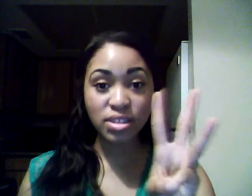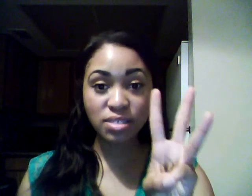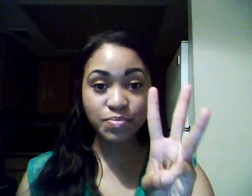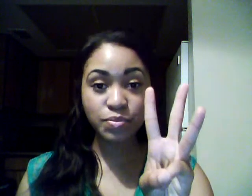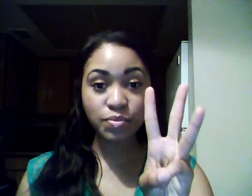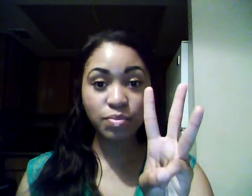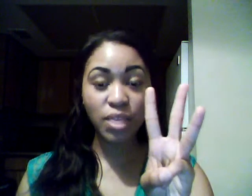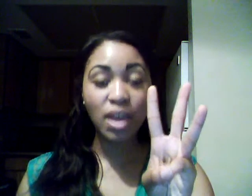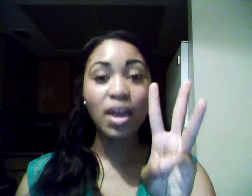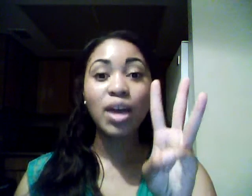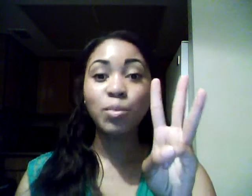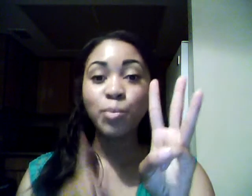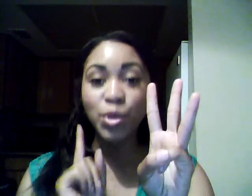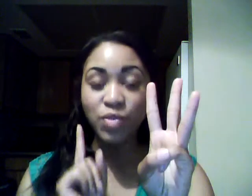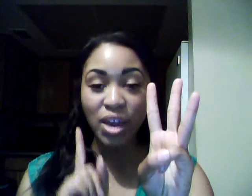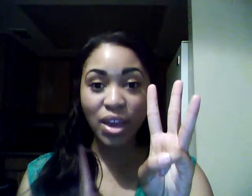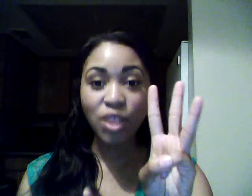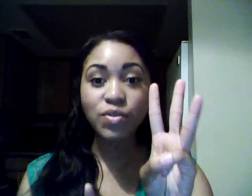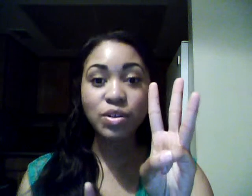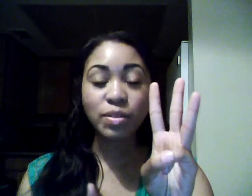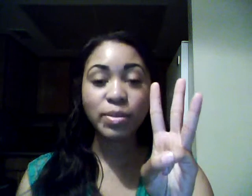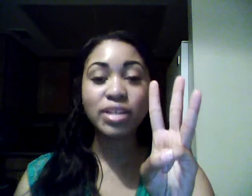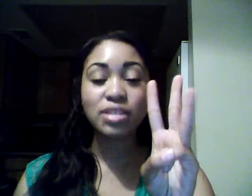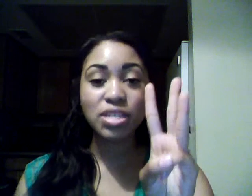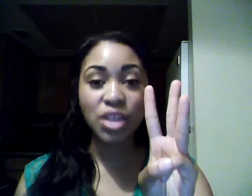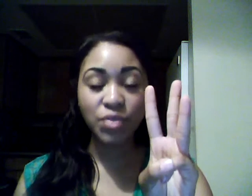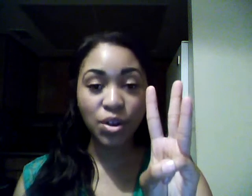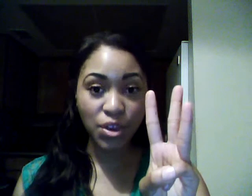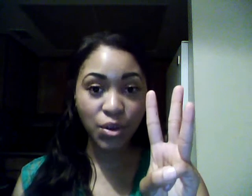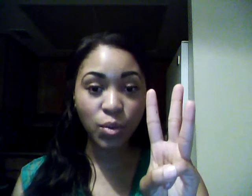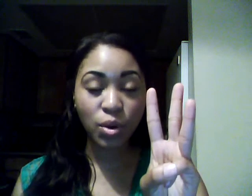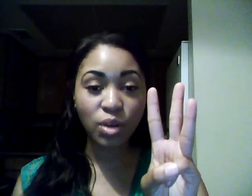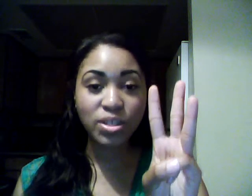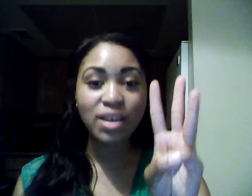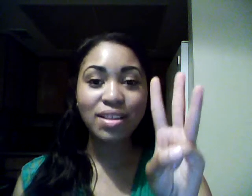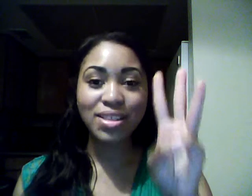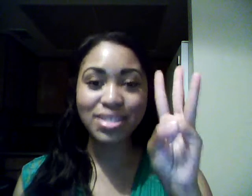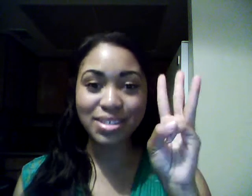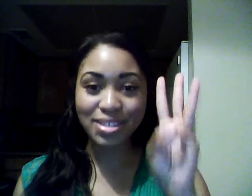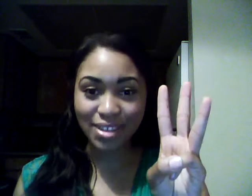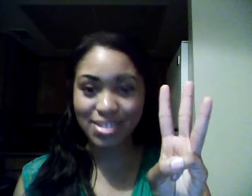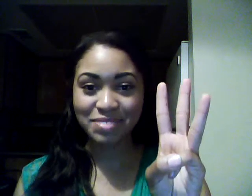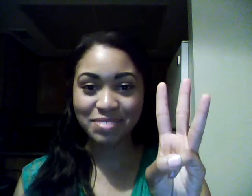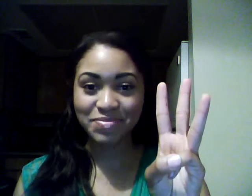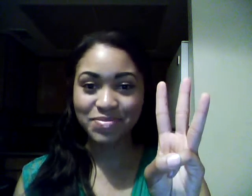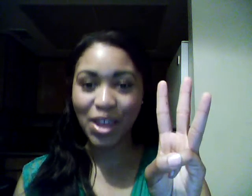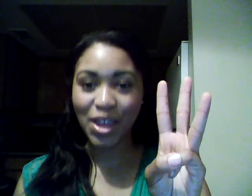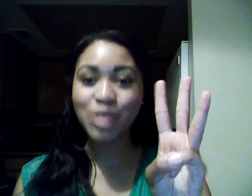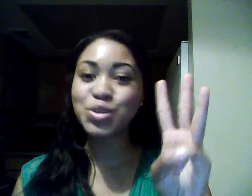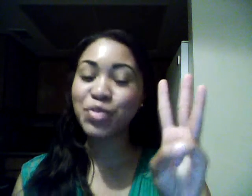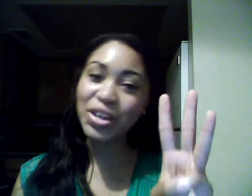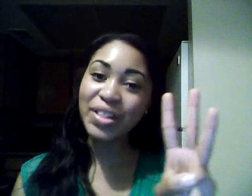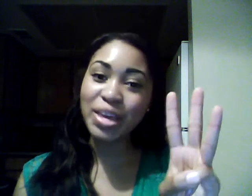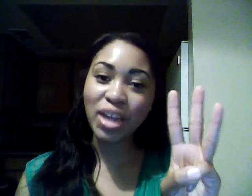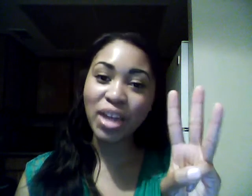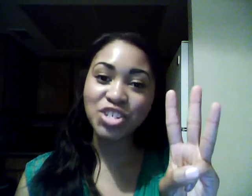this, but you've got to be careful because in the deaf and hard of hearing world, this is 6. So if you're telling a